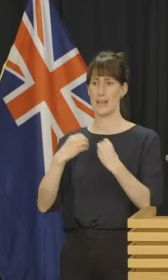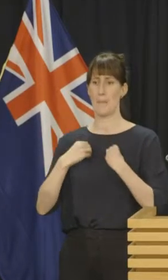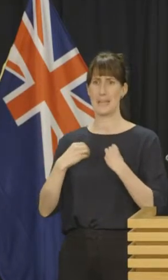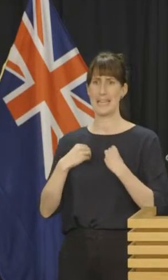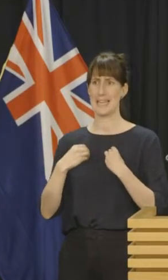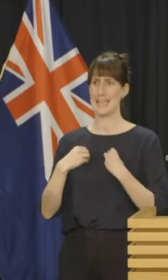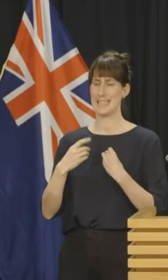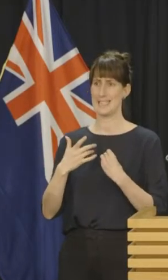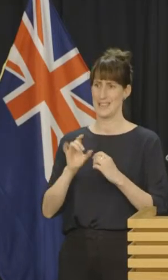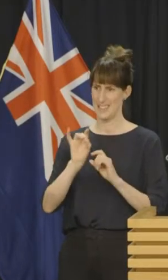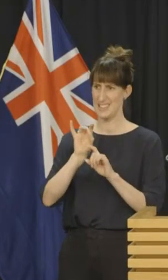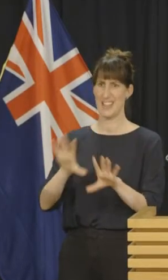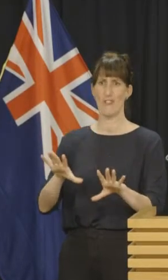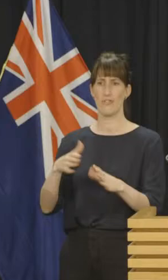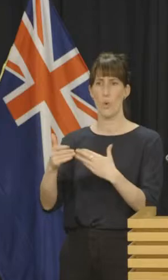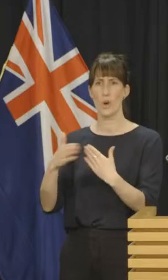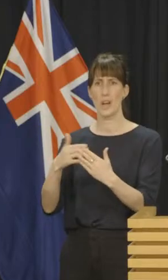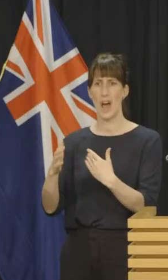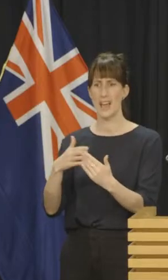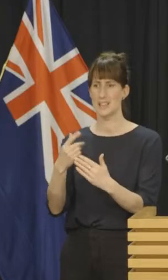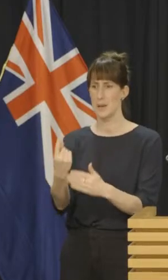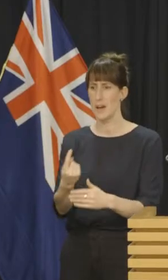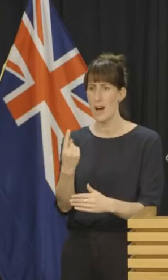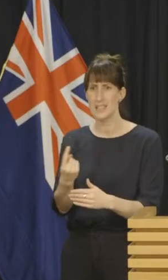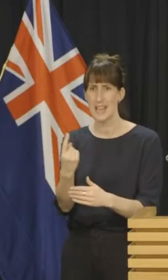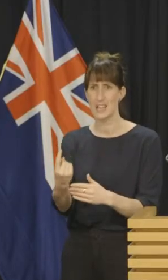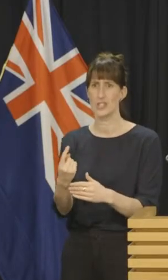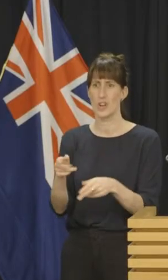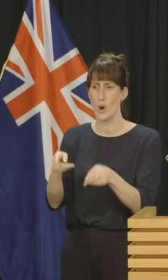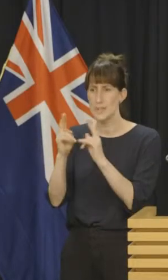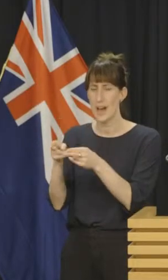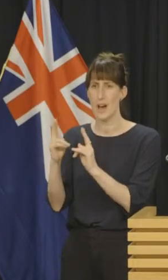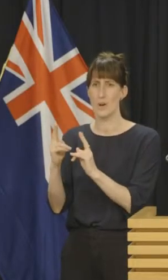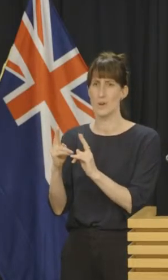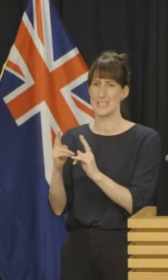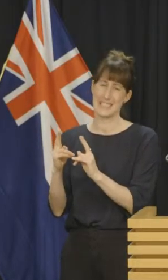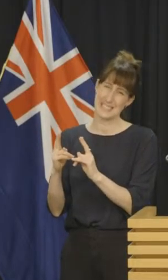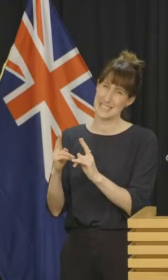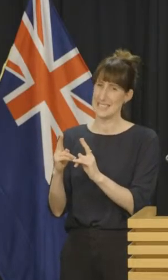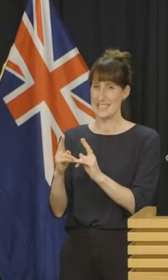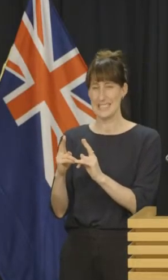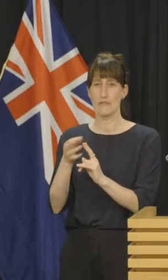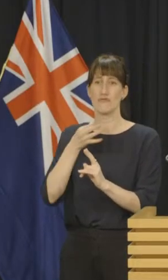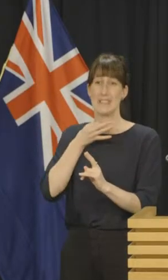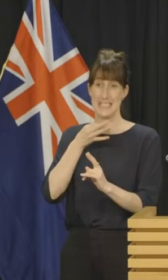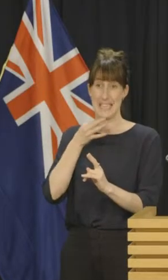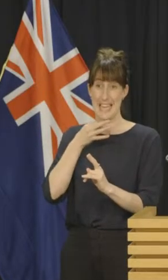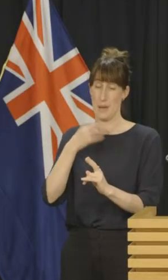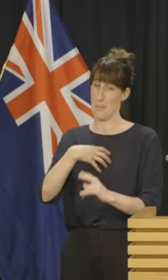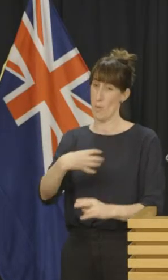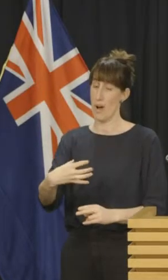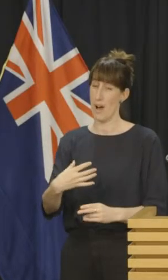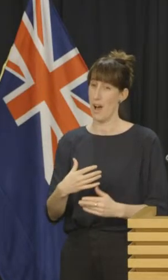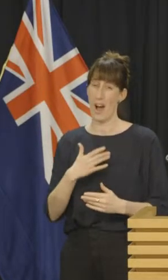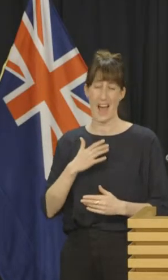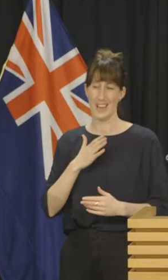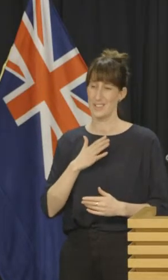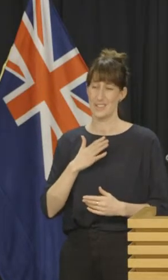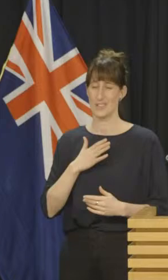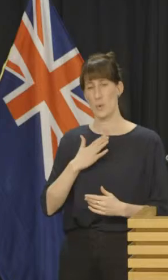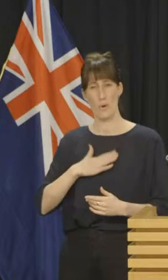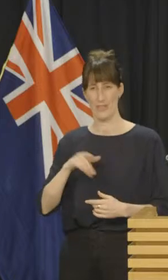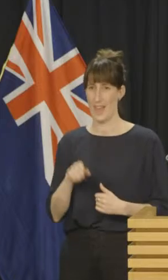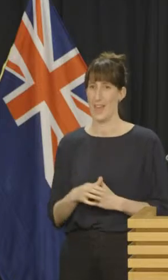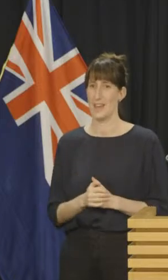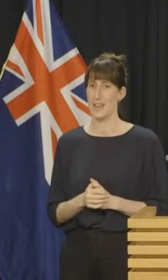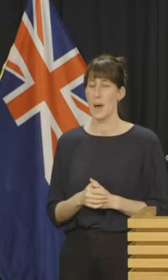support doing anything that increases our overall risk profile. But with time, there are a variety of issues that we can carefully work